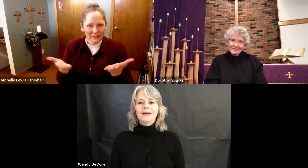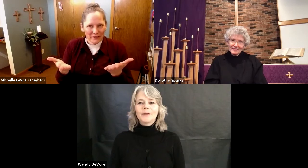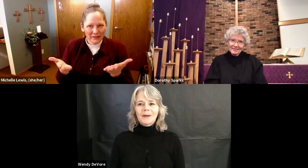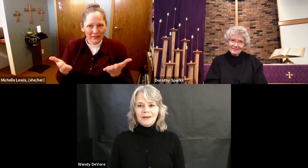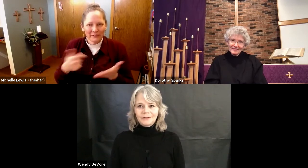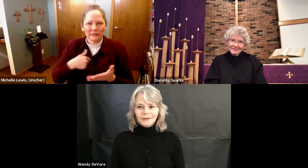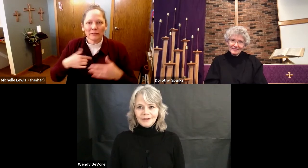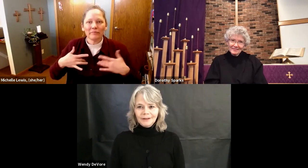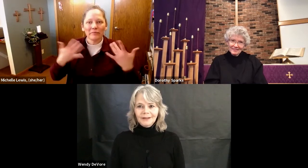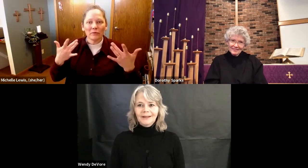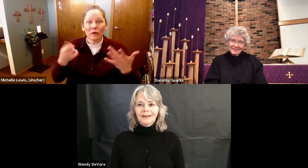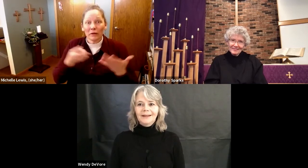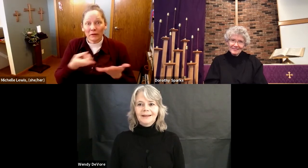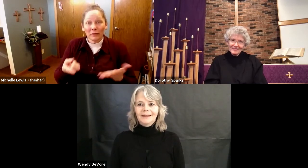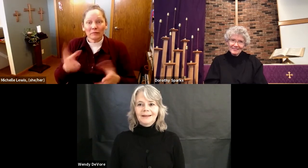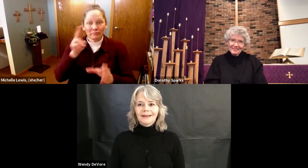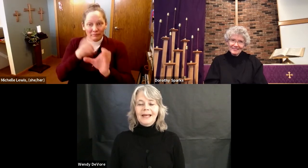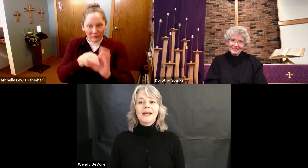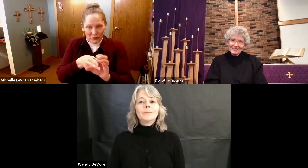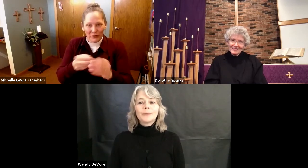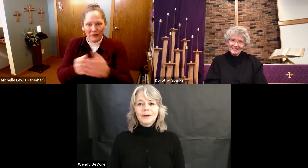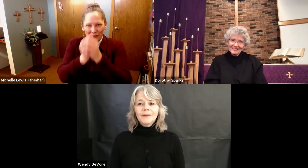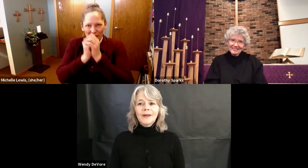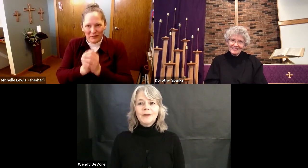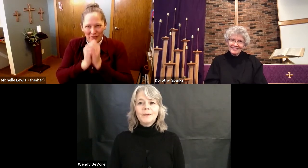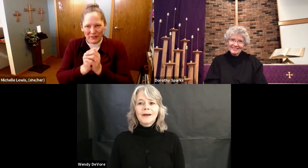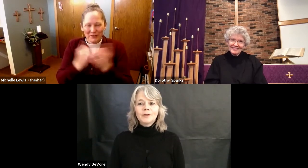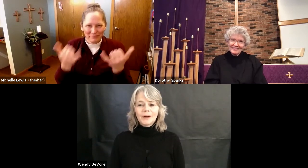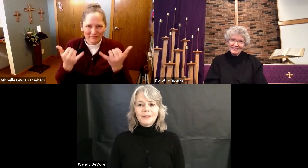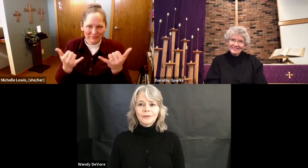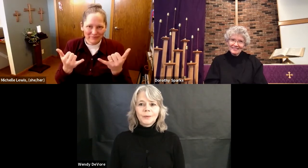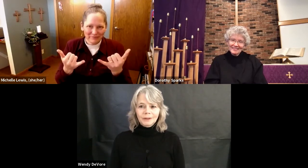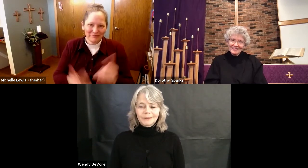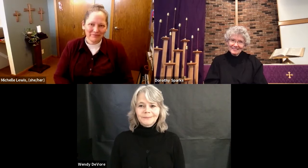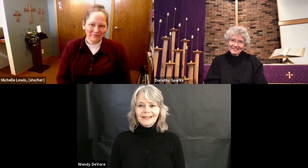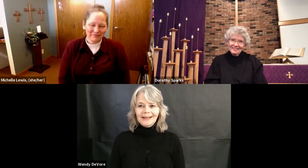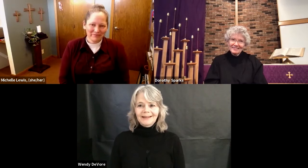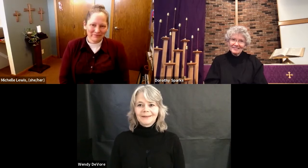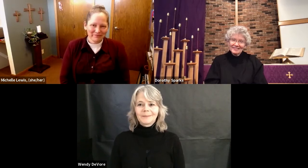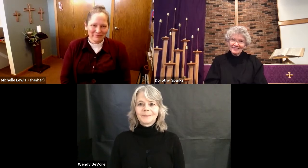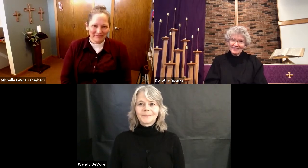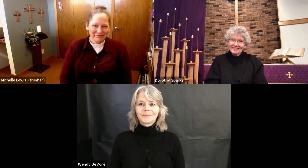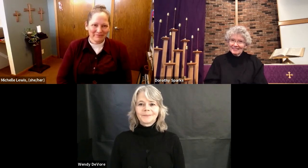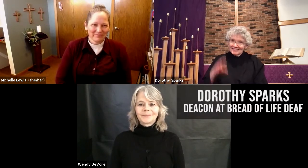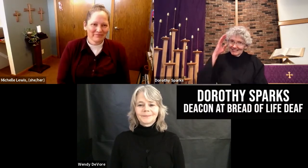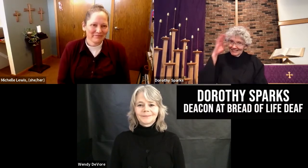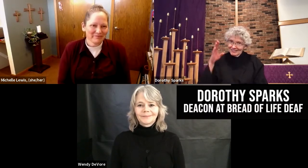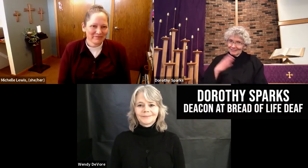and I am the pastor here, and I am thrilled that you have joined us for worship today.